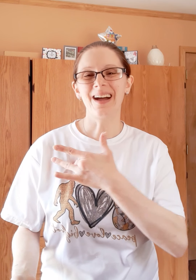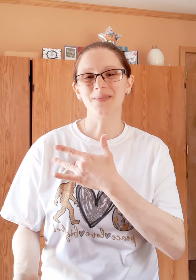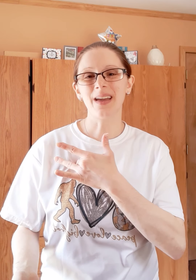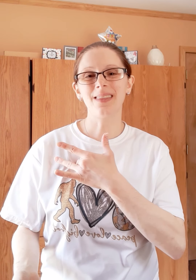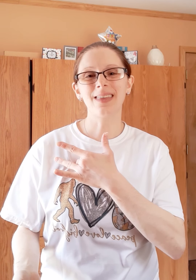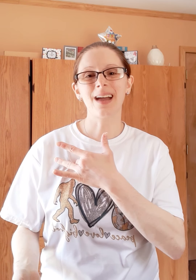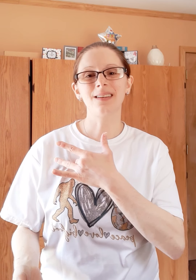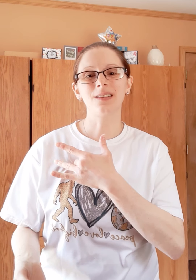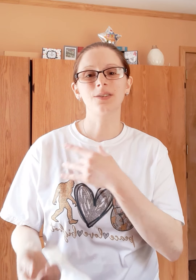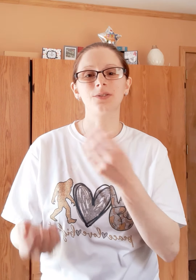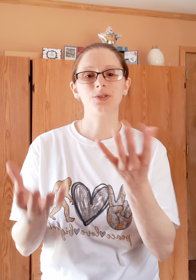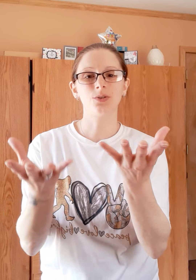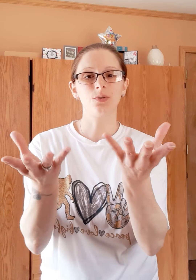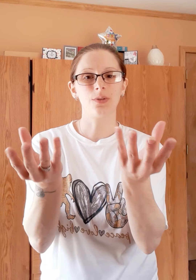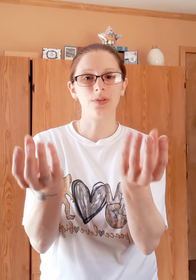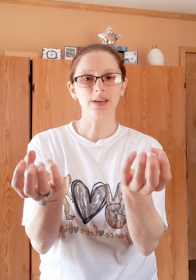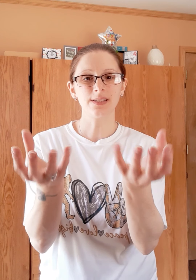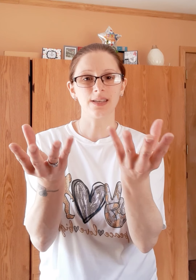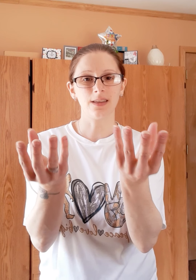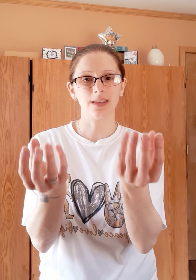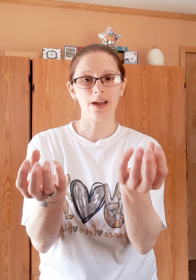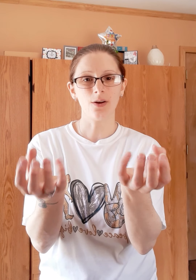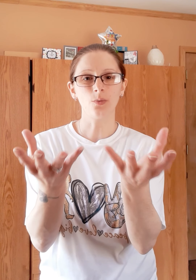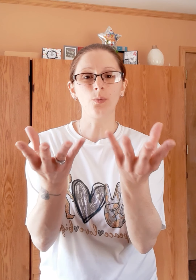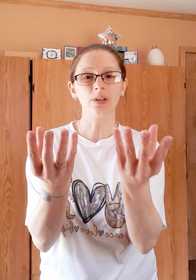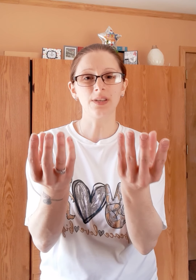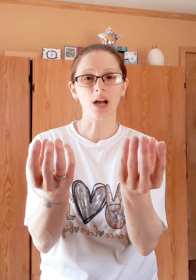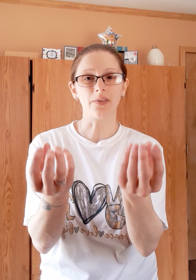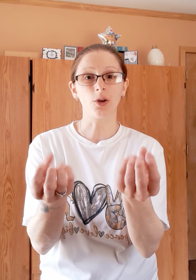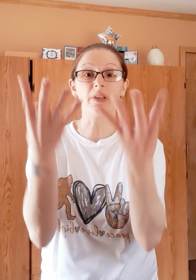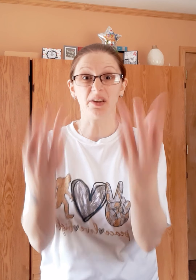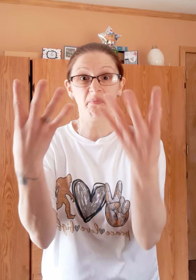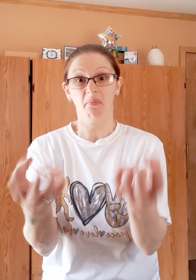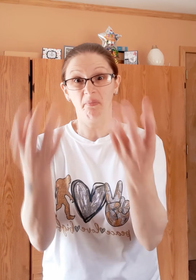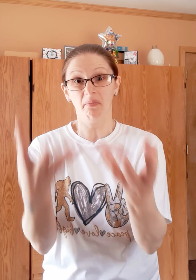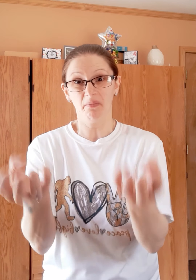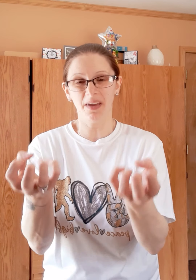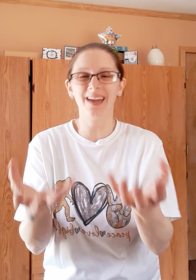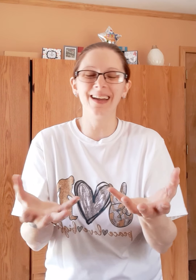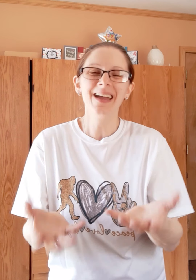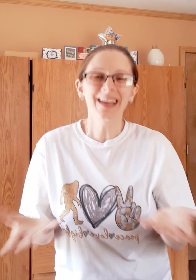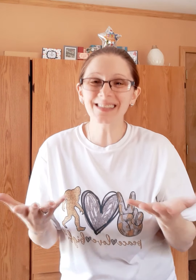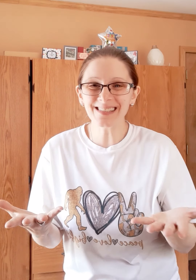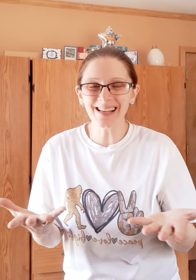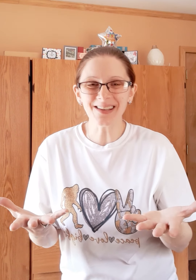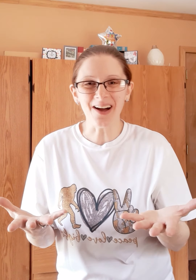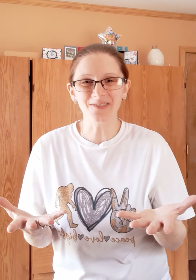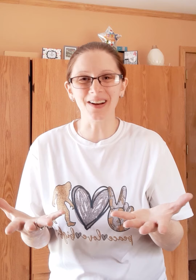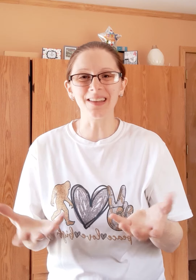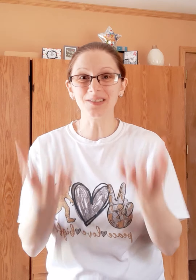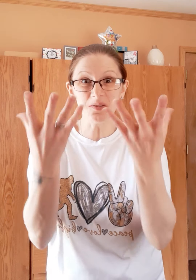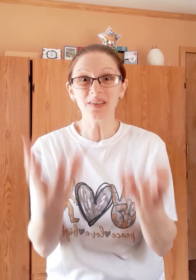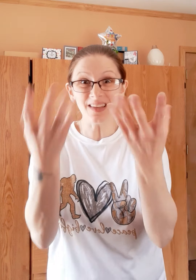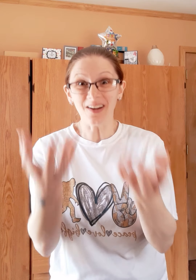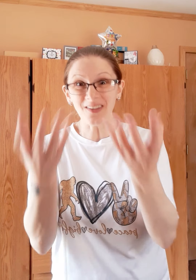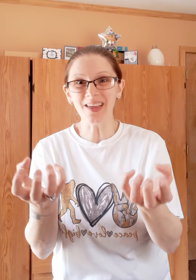and then do this in the air really softly. Don't be like, because that's not soft, right? Like, don't be like all like